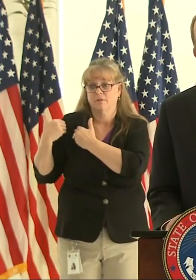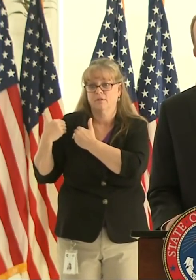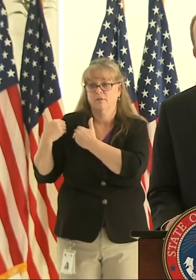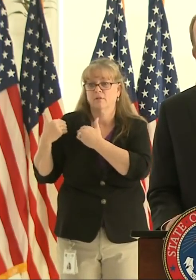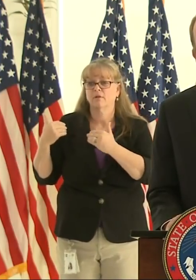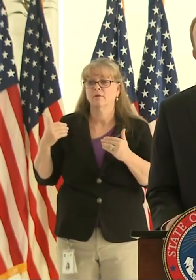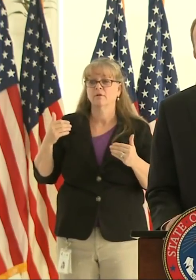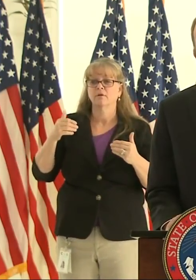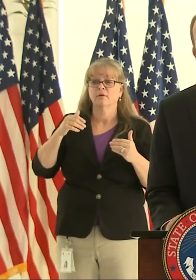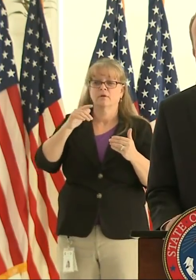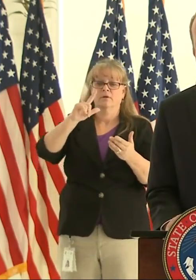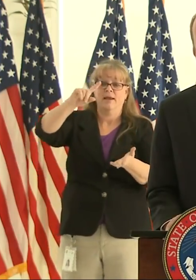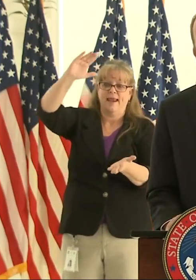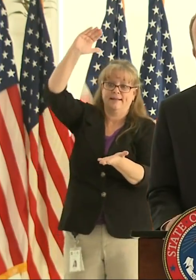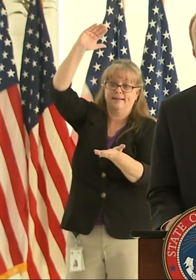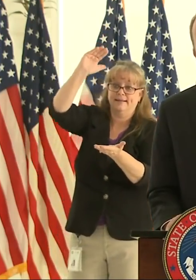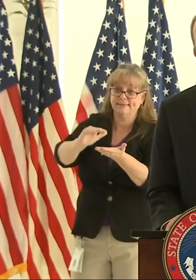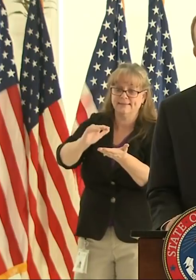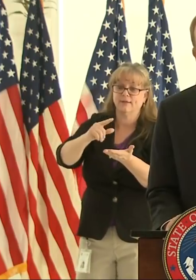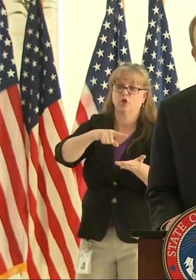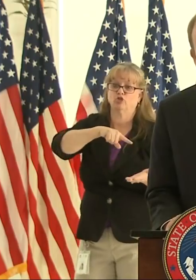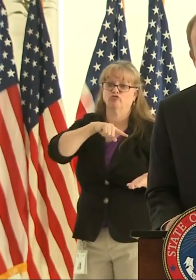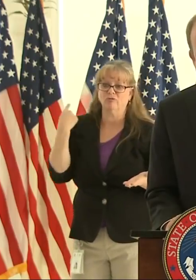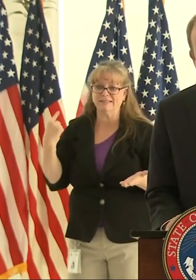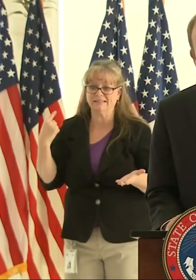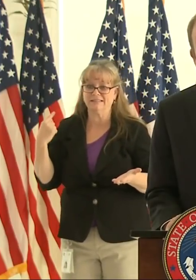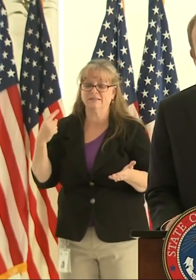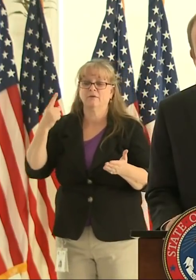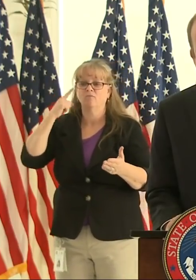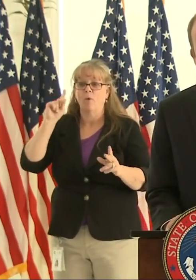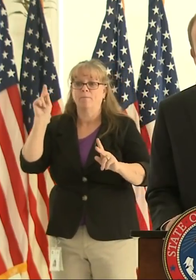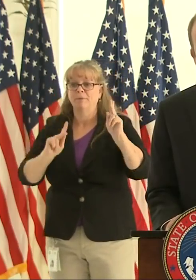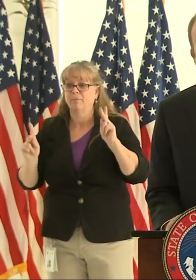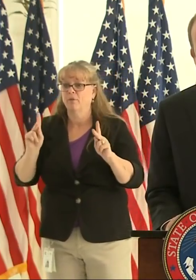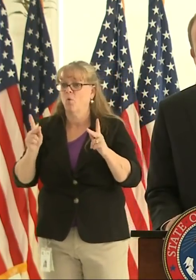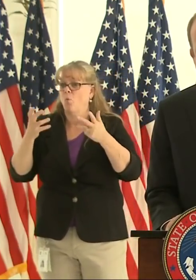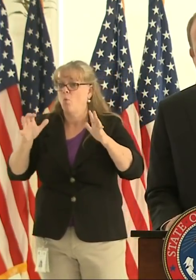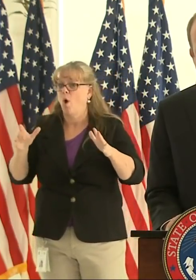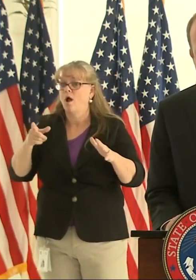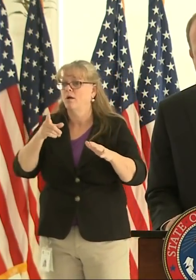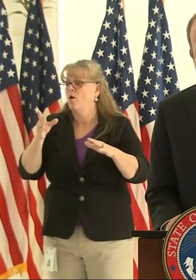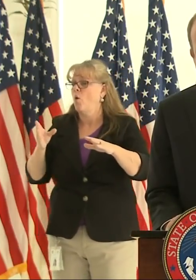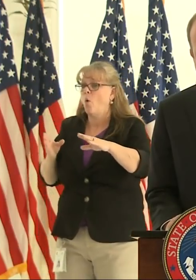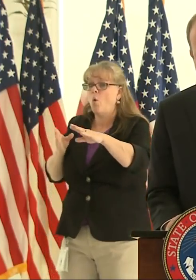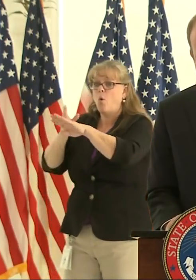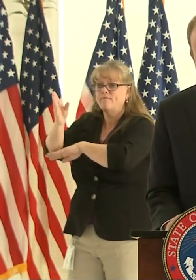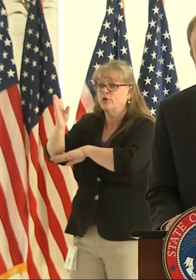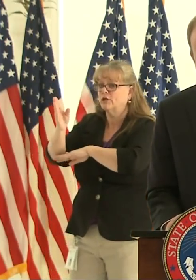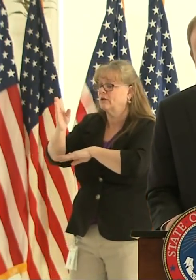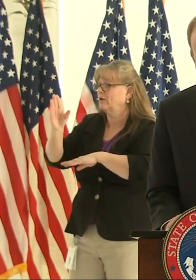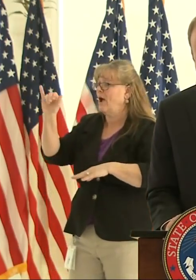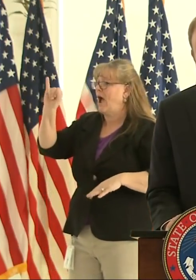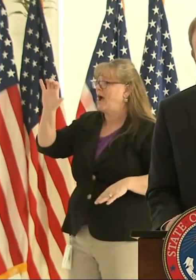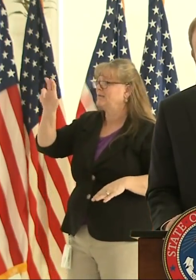the risk level of completely exceeding our ability of our ICU beds and our hospital beds to keep up with the caseload.